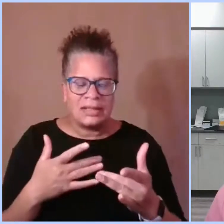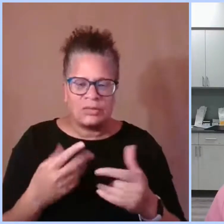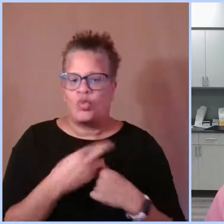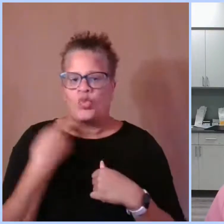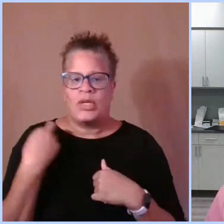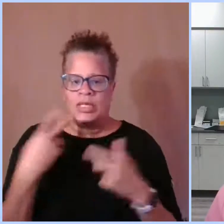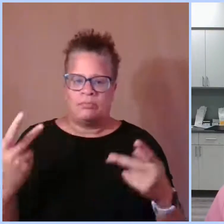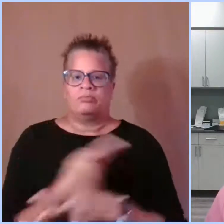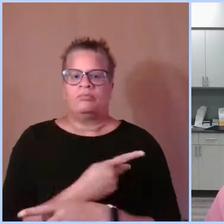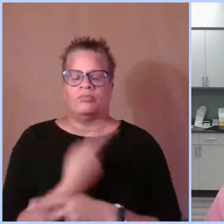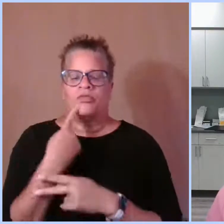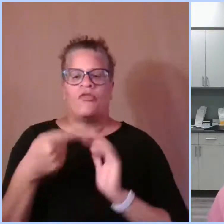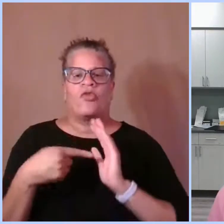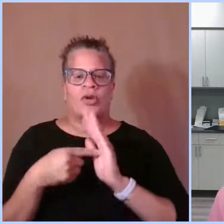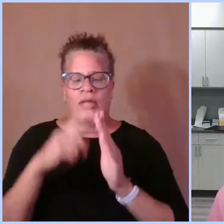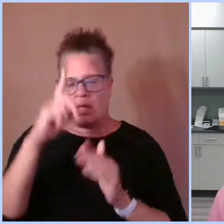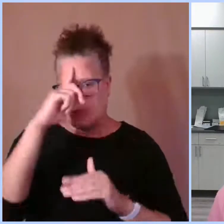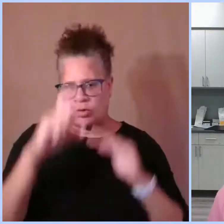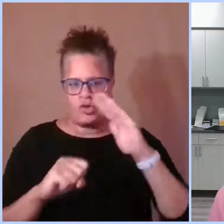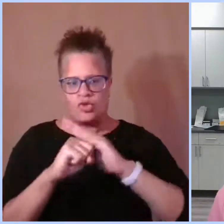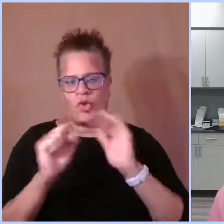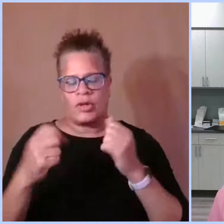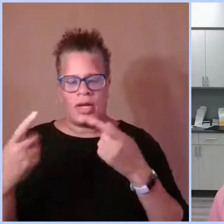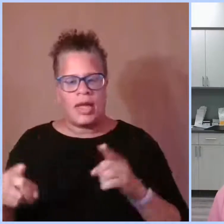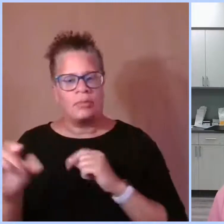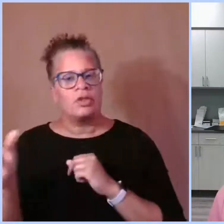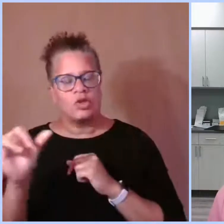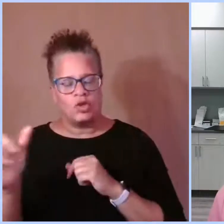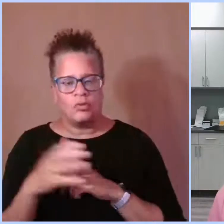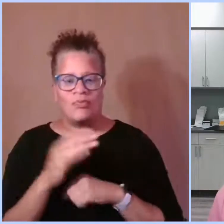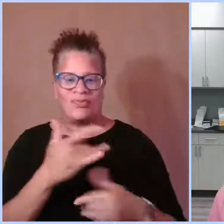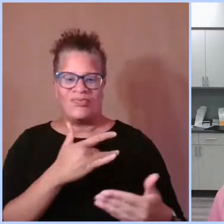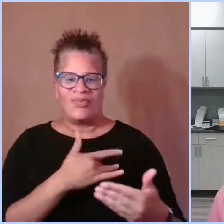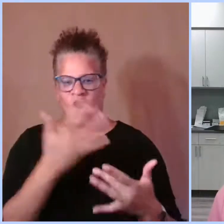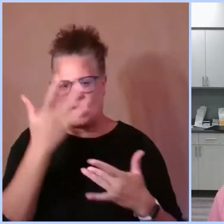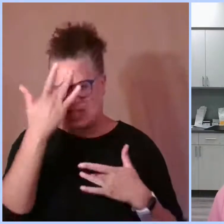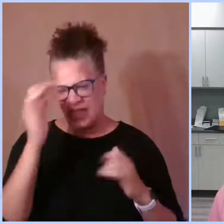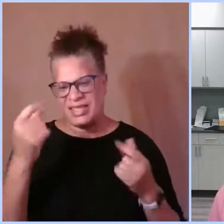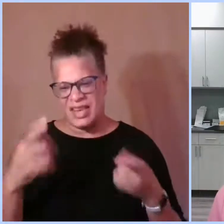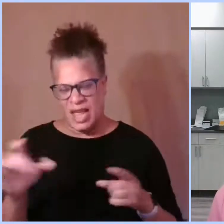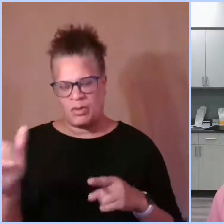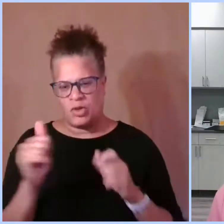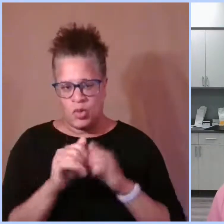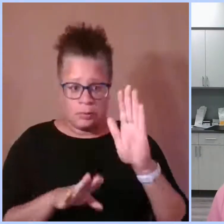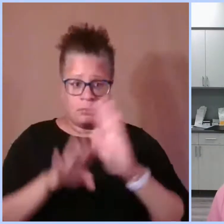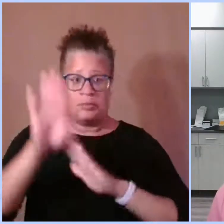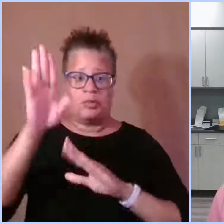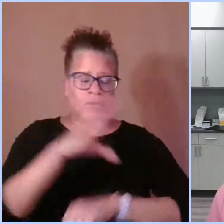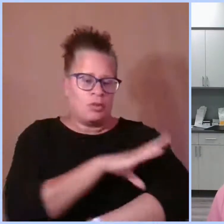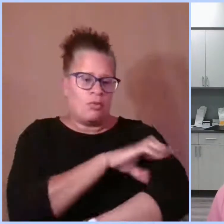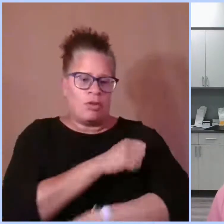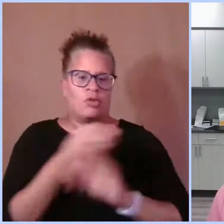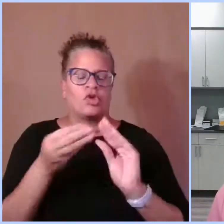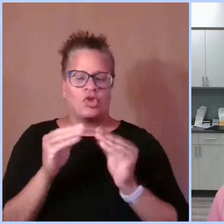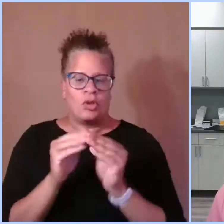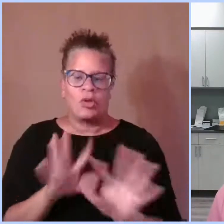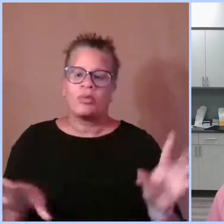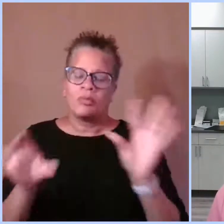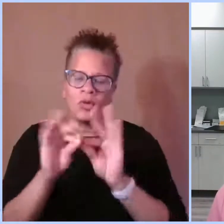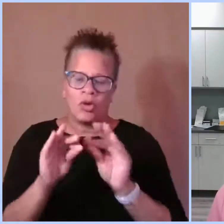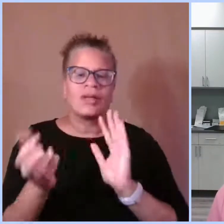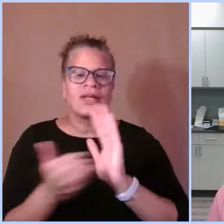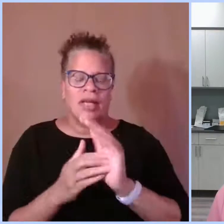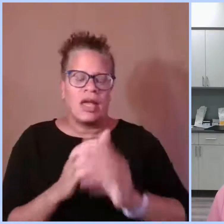risk for things like stroke and heart disease. So blood pressure should